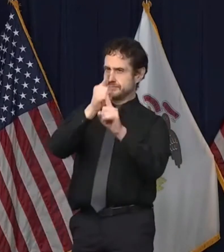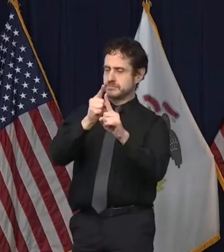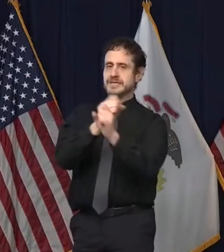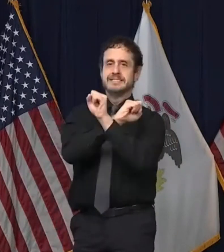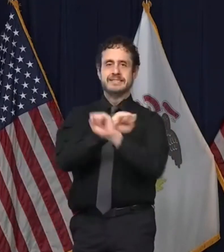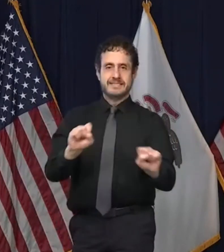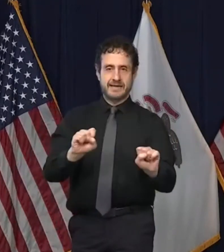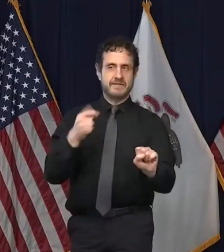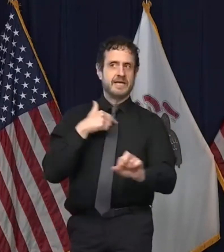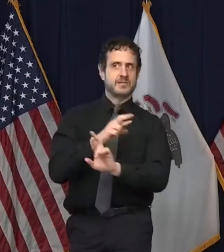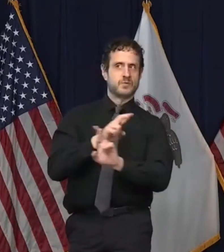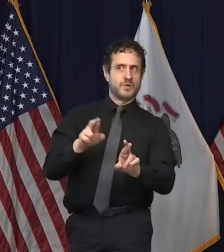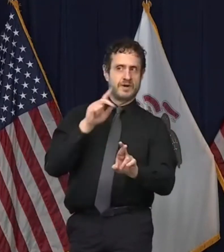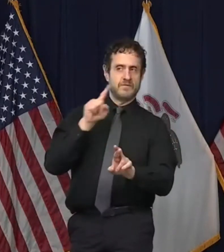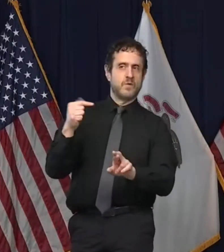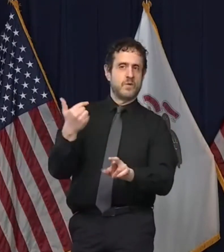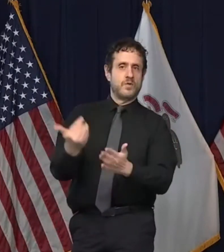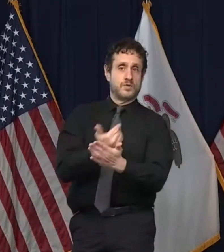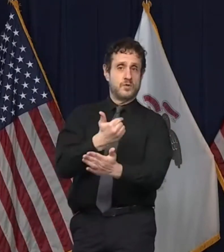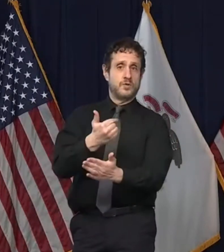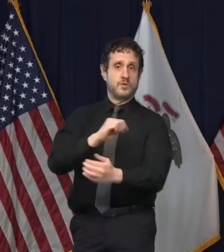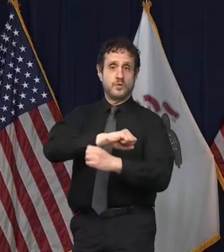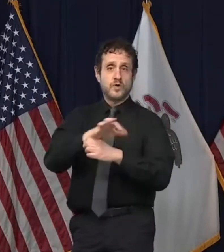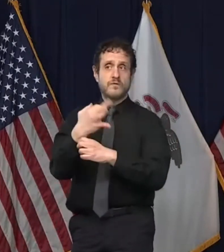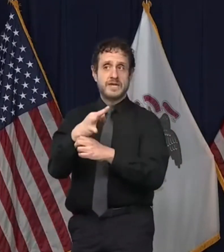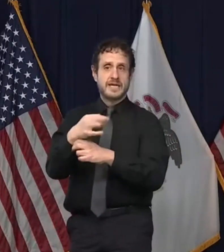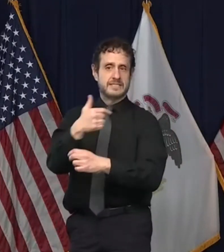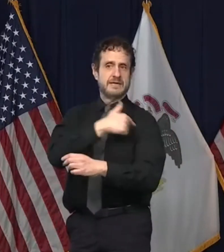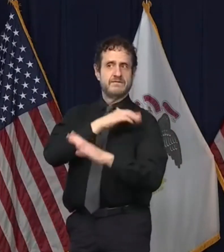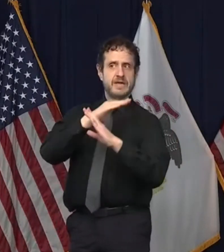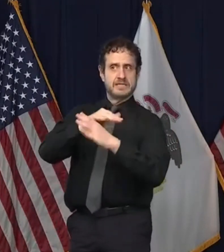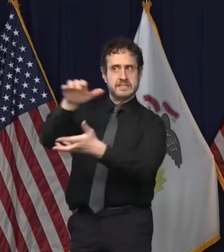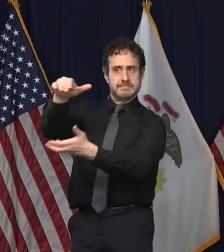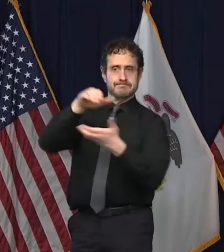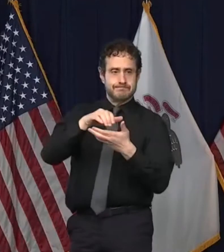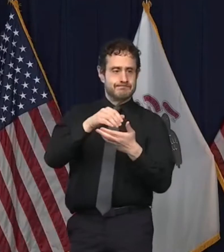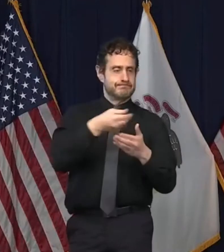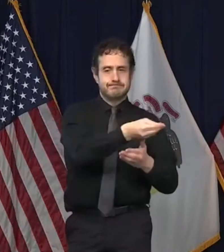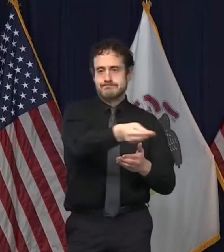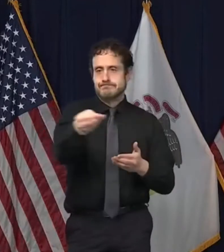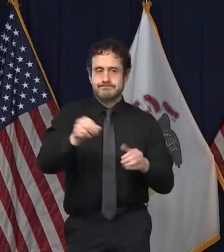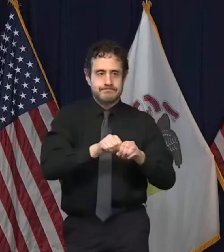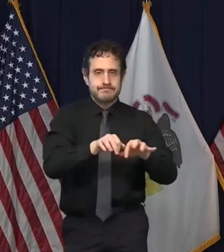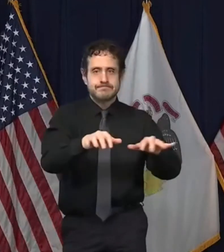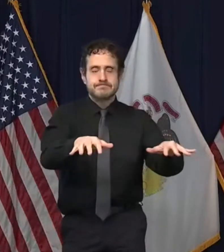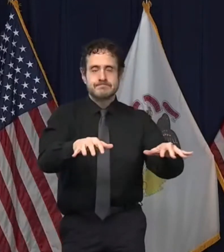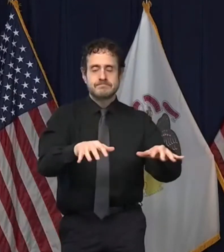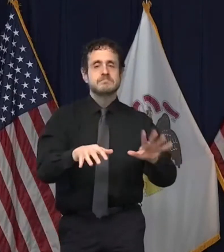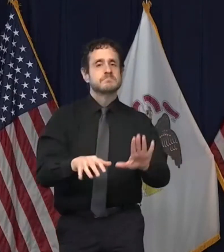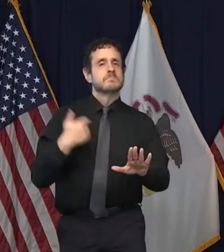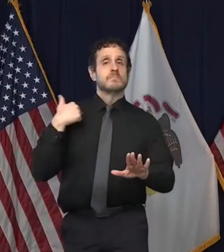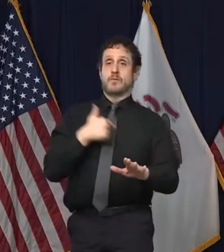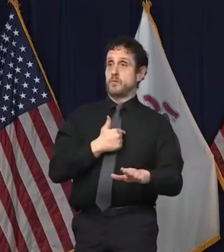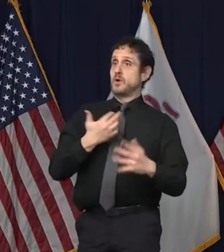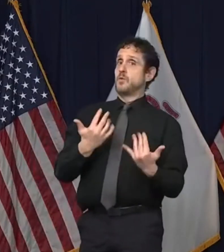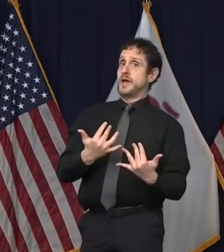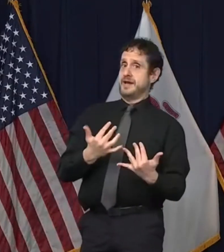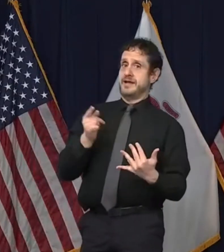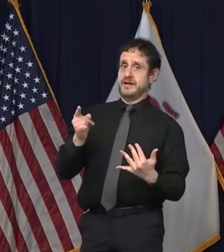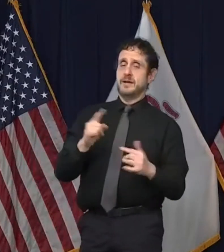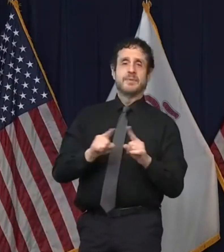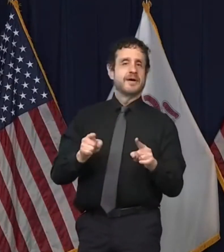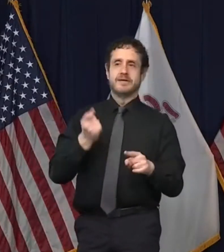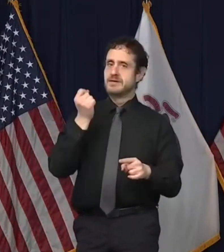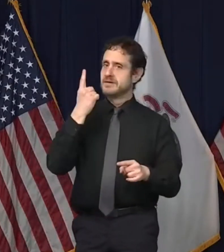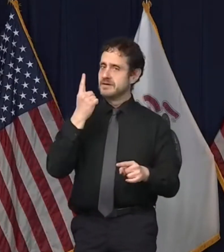the rollout of this COVID-19 vaccine. And while the vaccine is coming, it is not going to